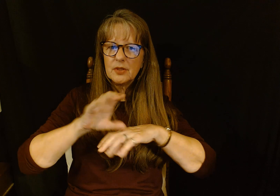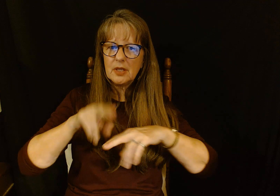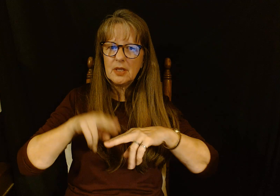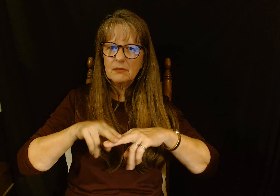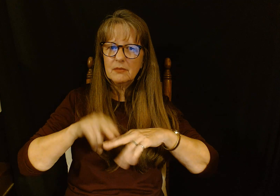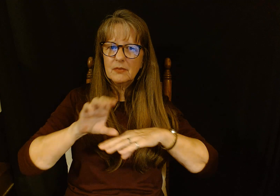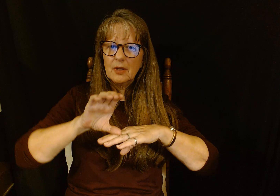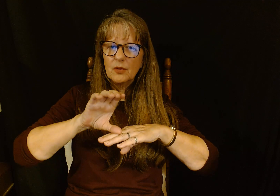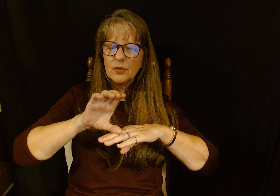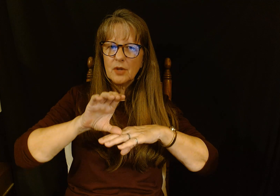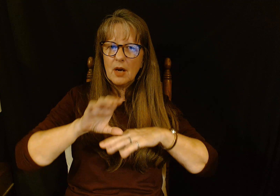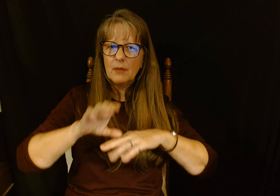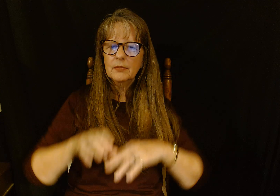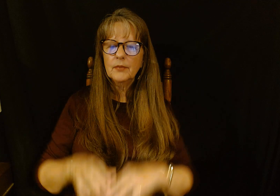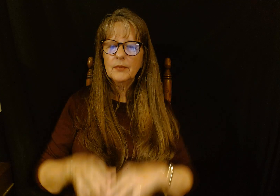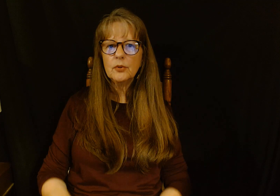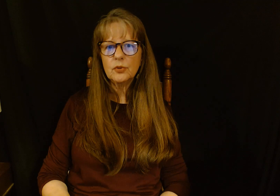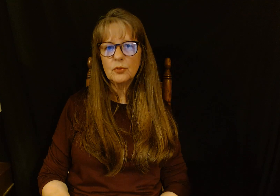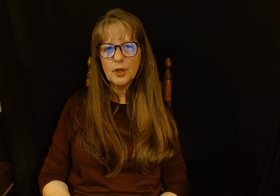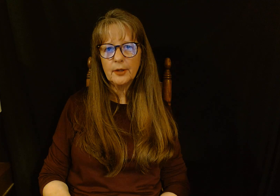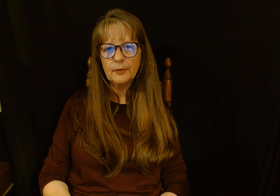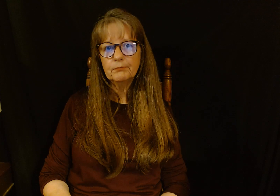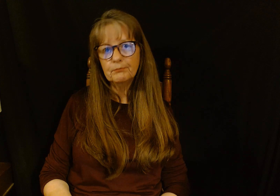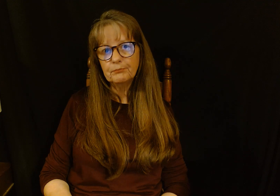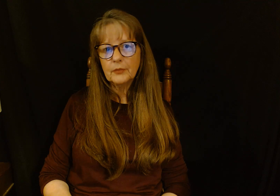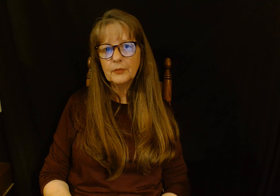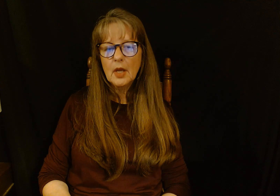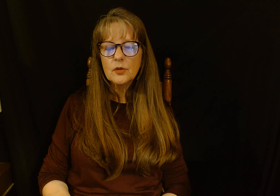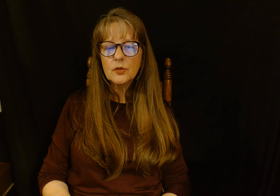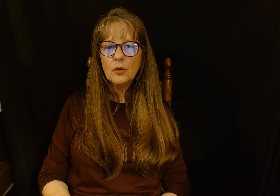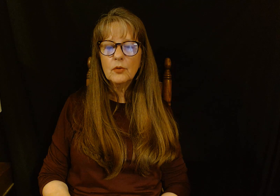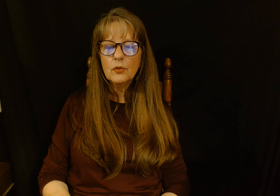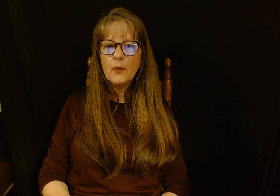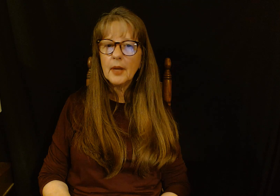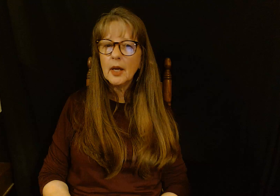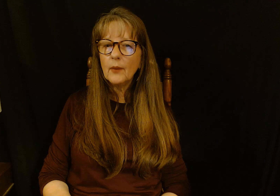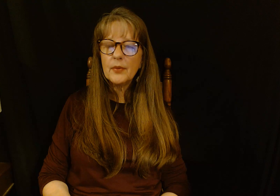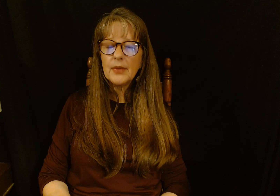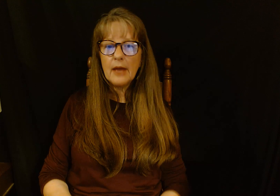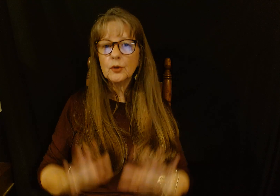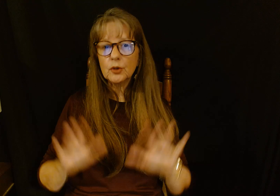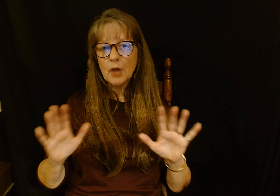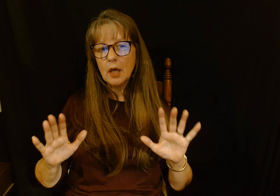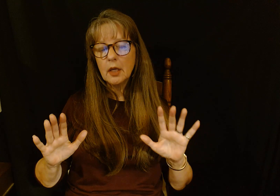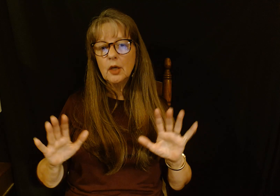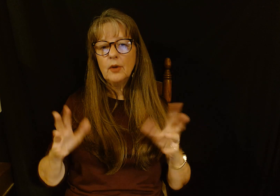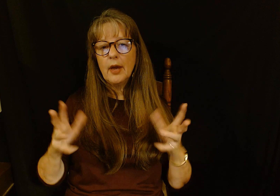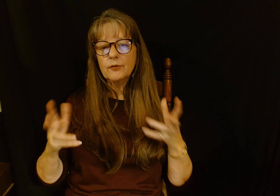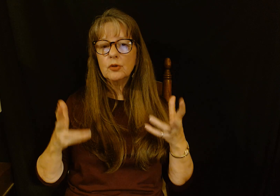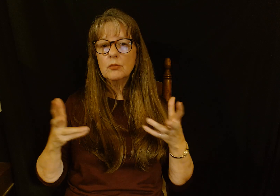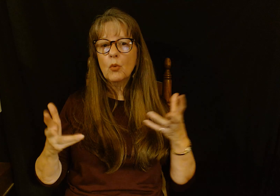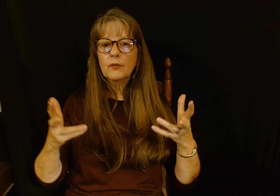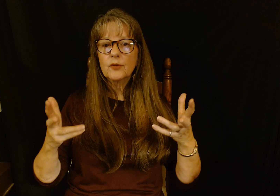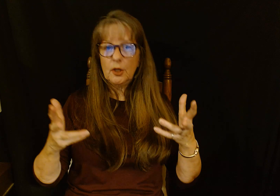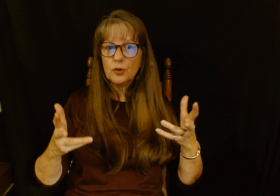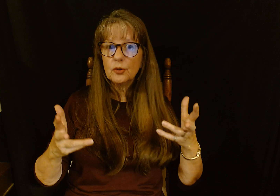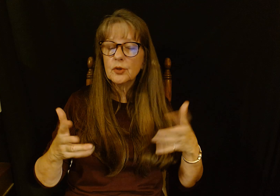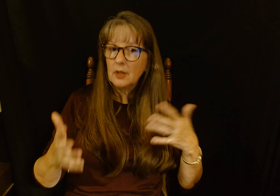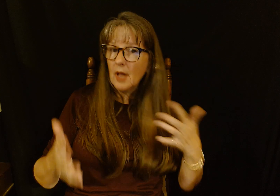seat. It goes on top, a booster chair. So I would play around with that. There's not. You have to do more gestures and